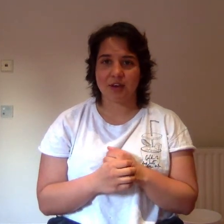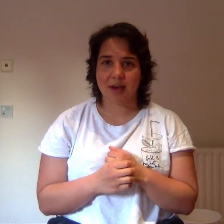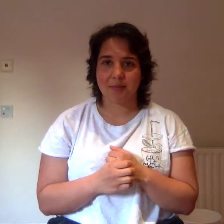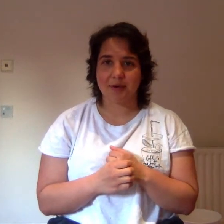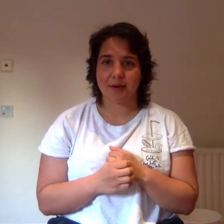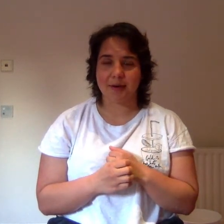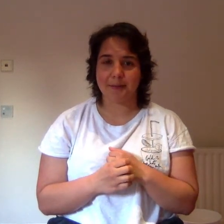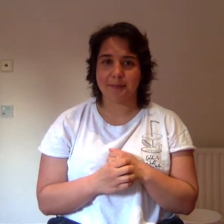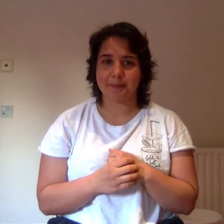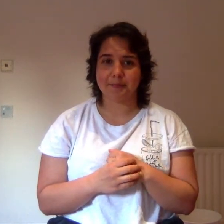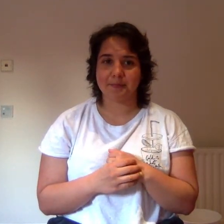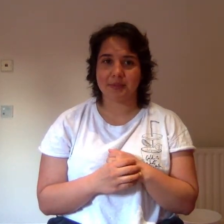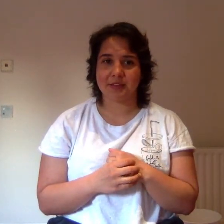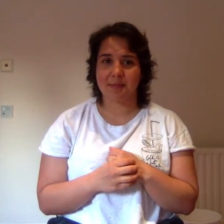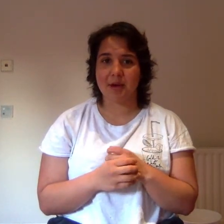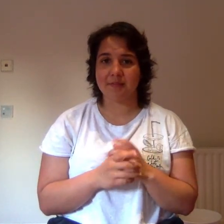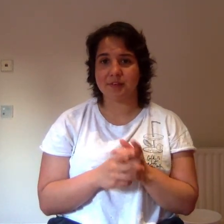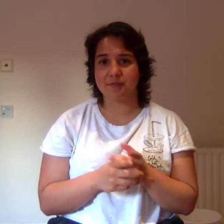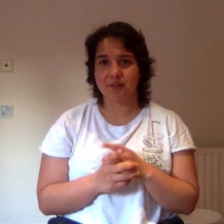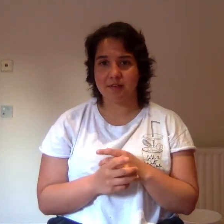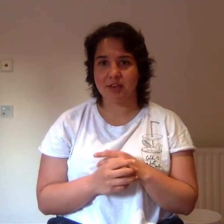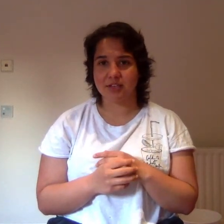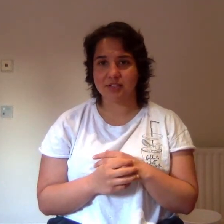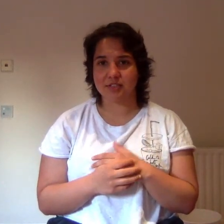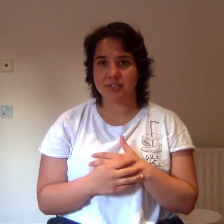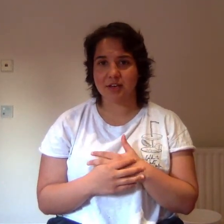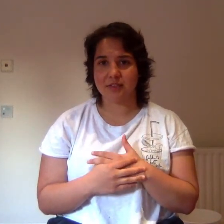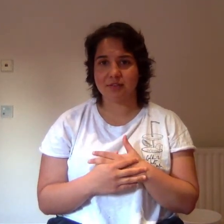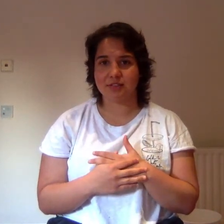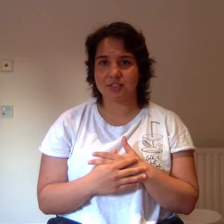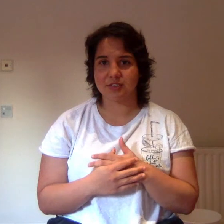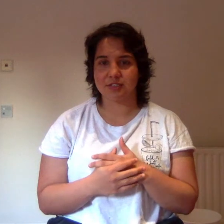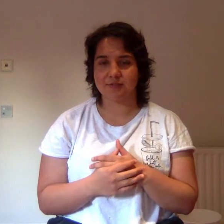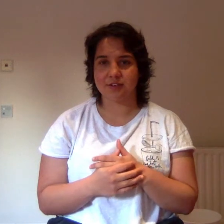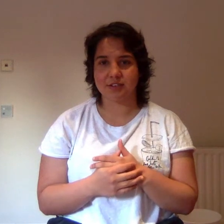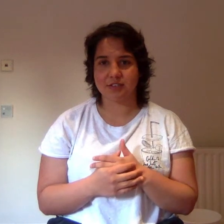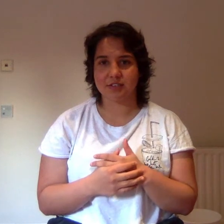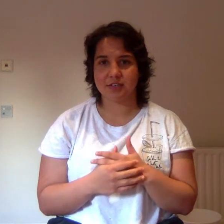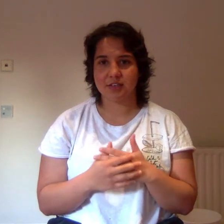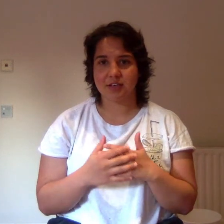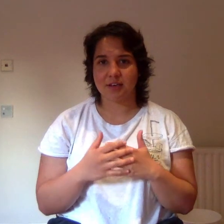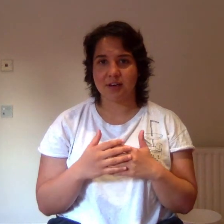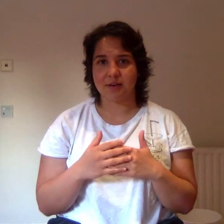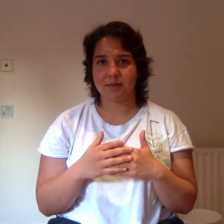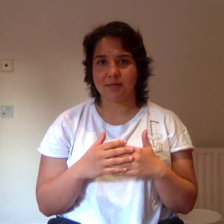vocab. They might have different variations, and those are just different